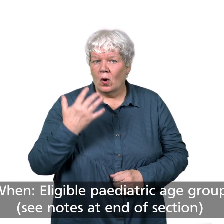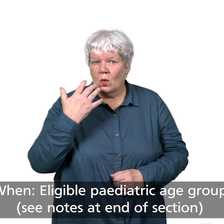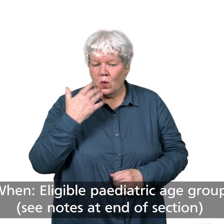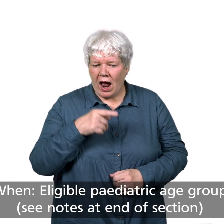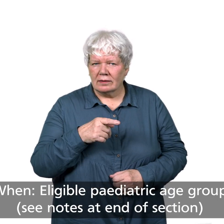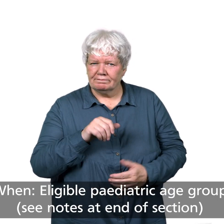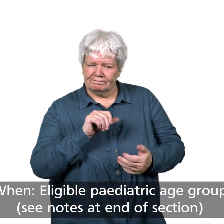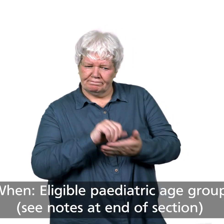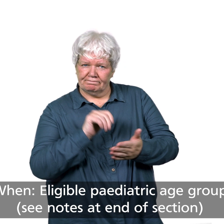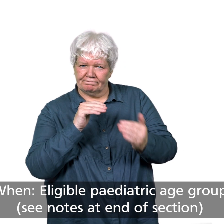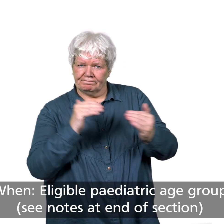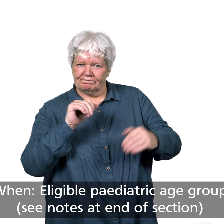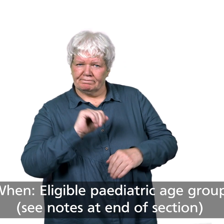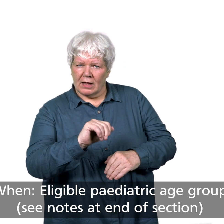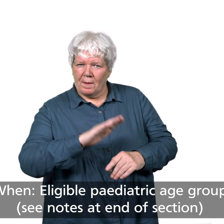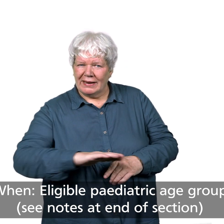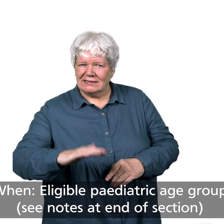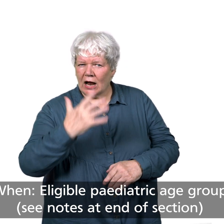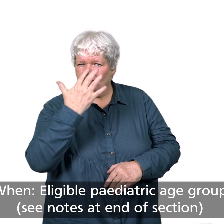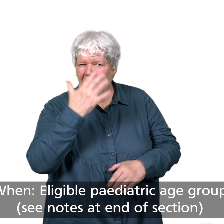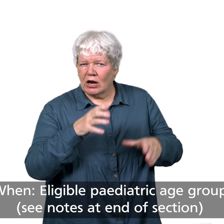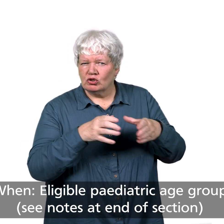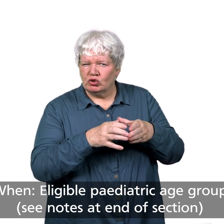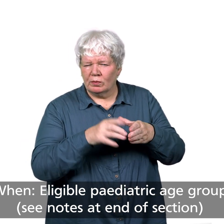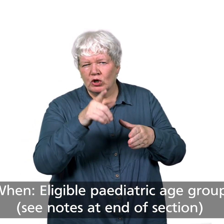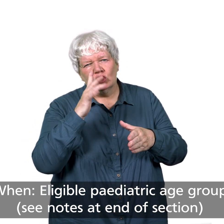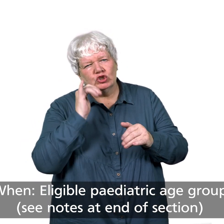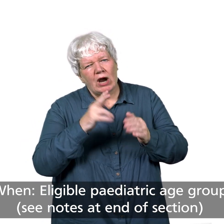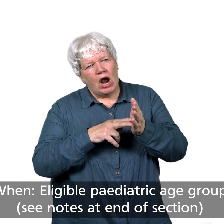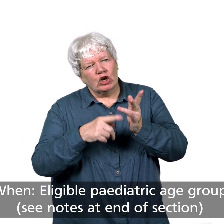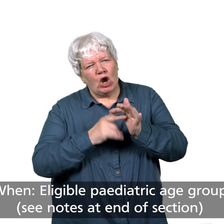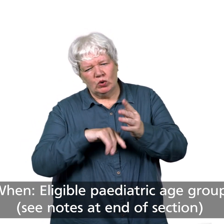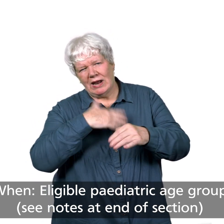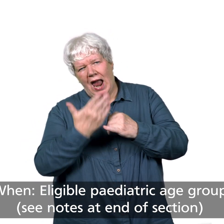When? Eligible pediatric age group. See notes at end of section.